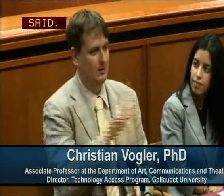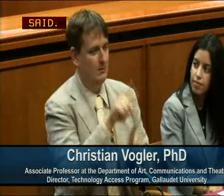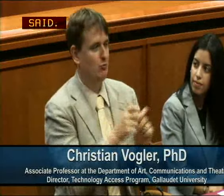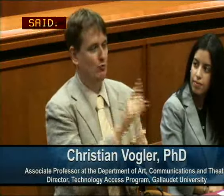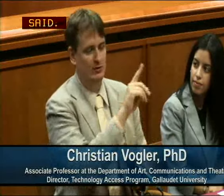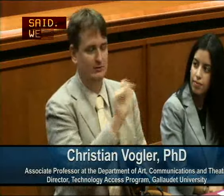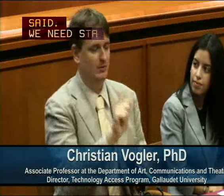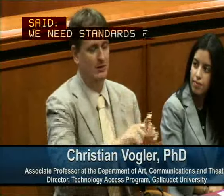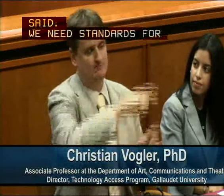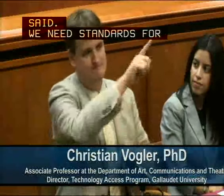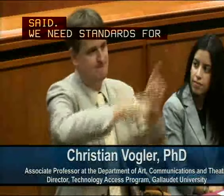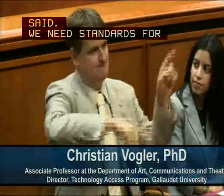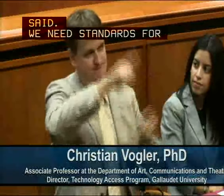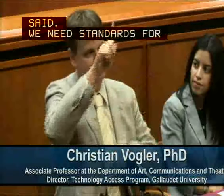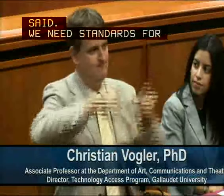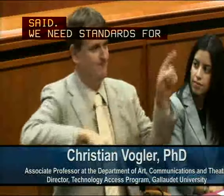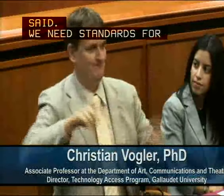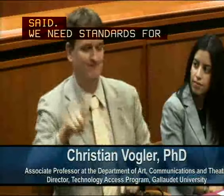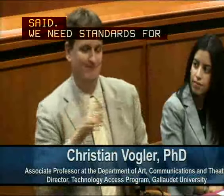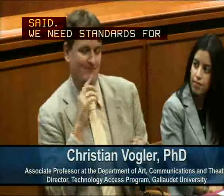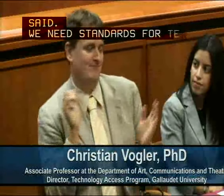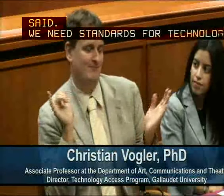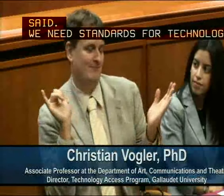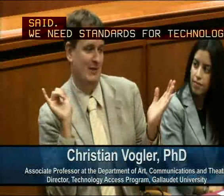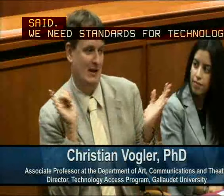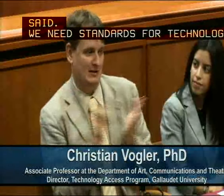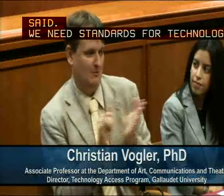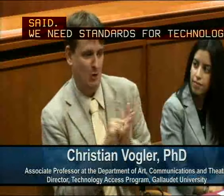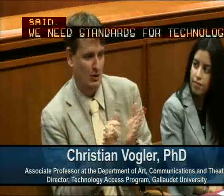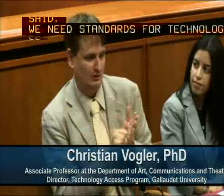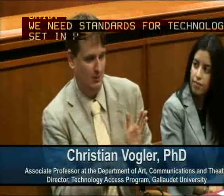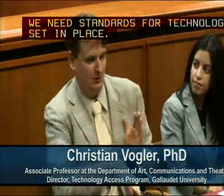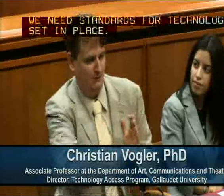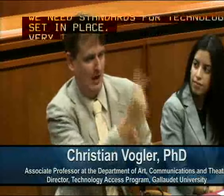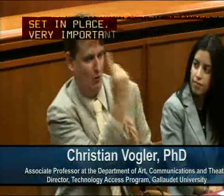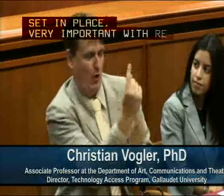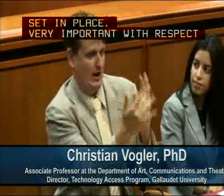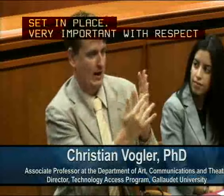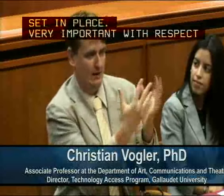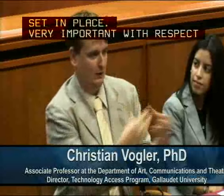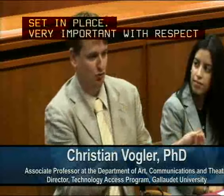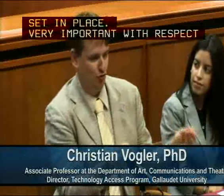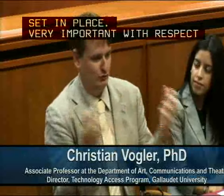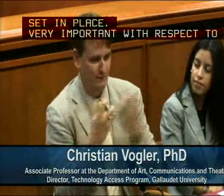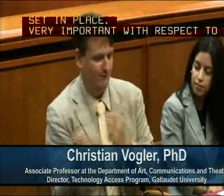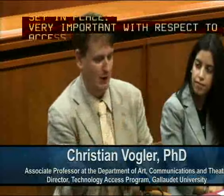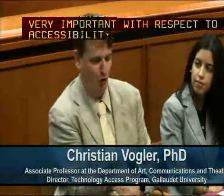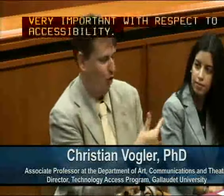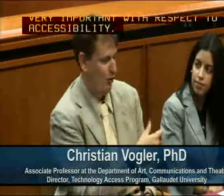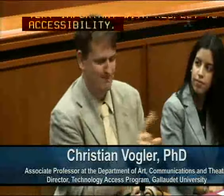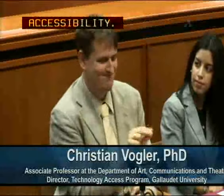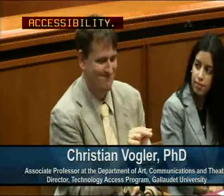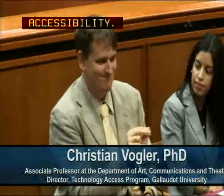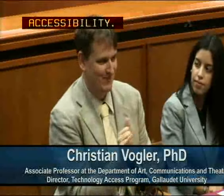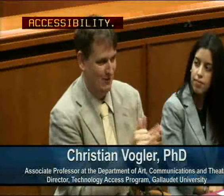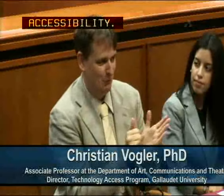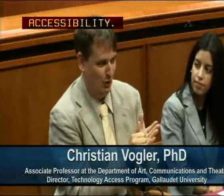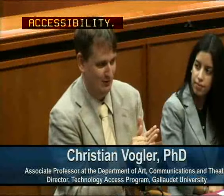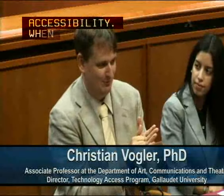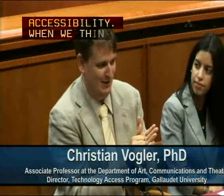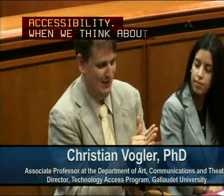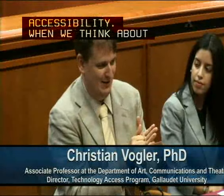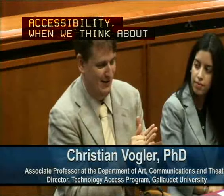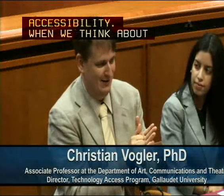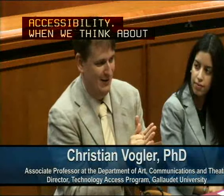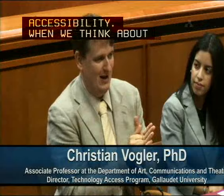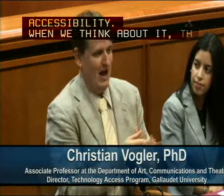accessibility. That's the reason why, when we think about it, there are a number of different disabilities, and it's hard to find one technical solution or technological